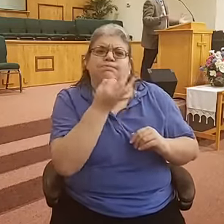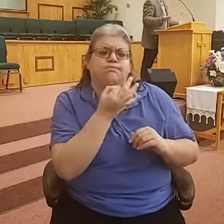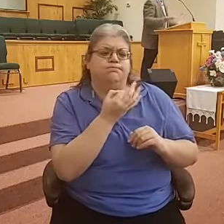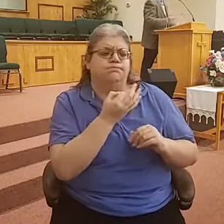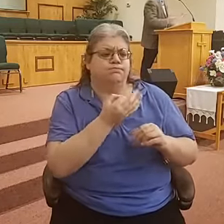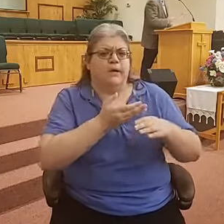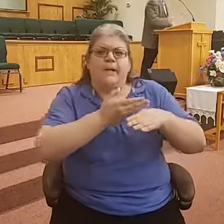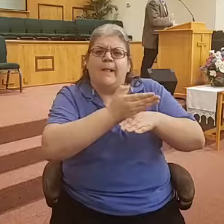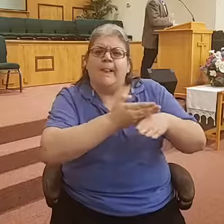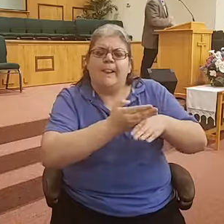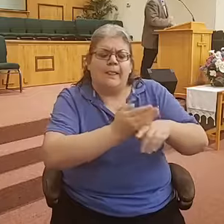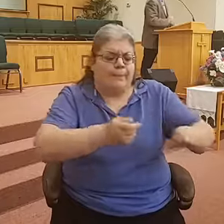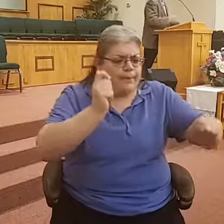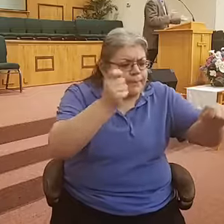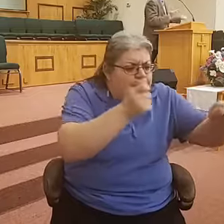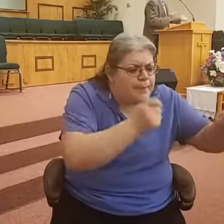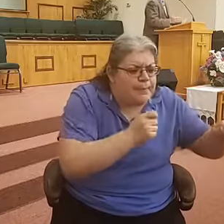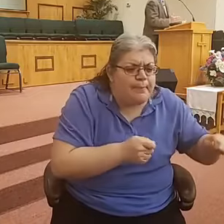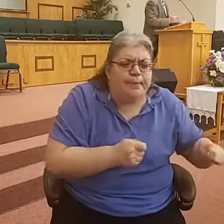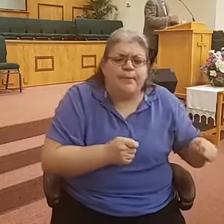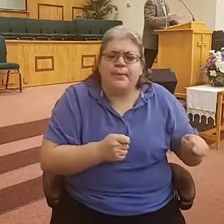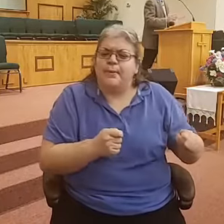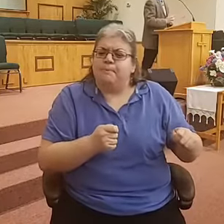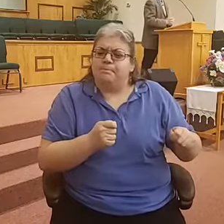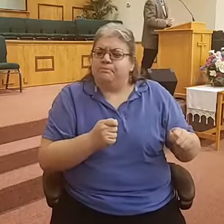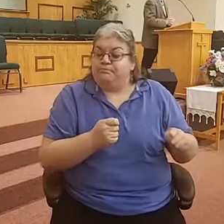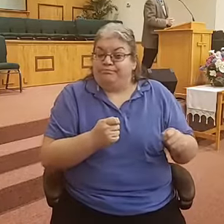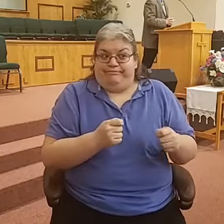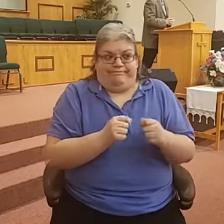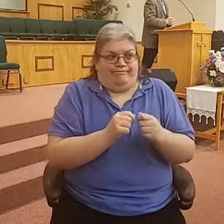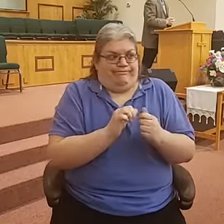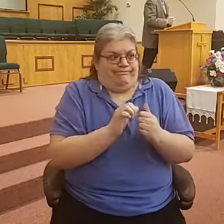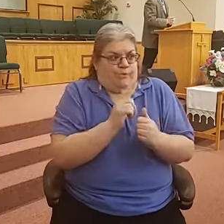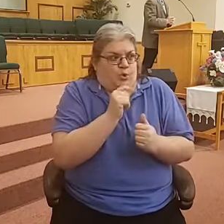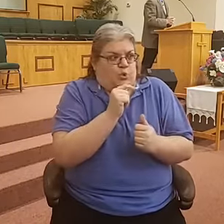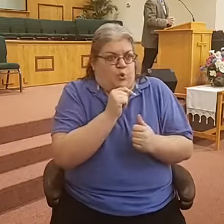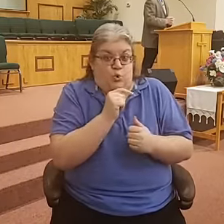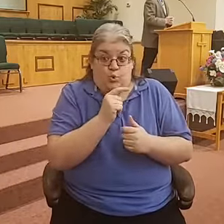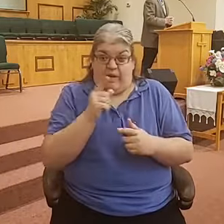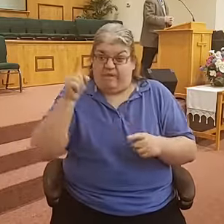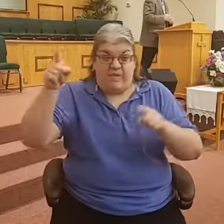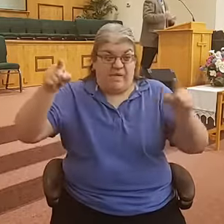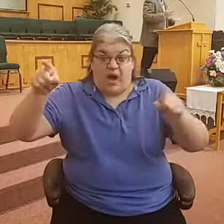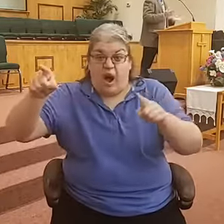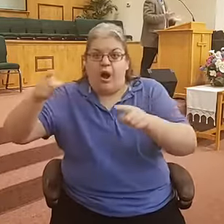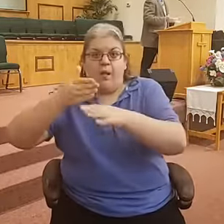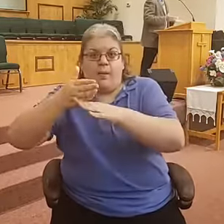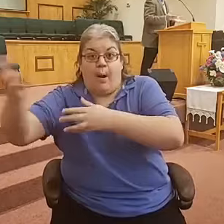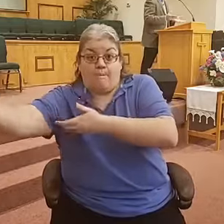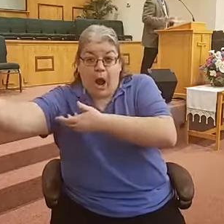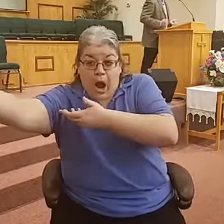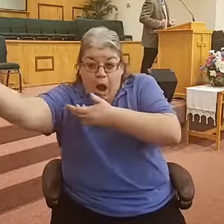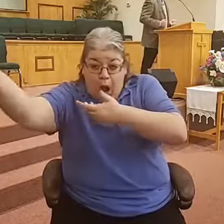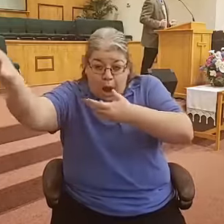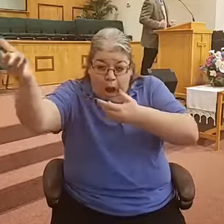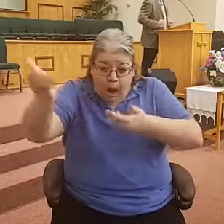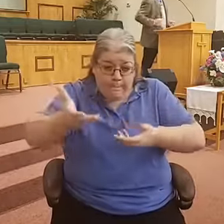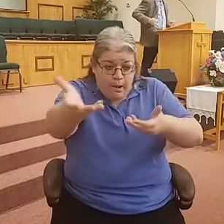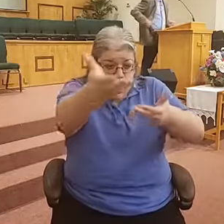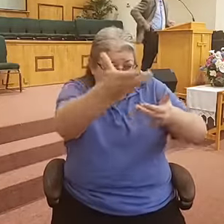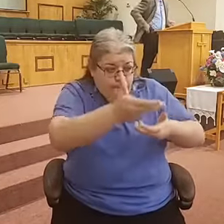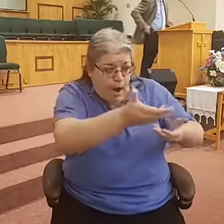skilled with getting lumber from long distances. And they were looking to build it with